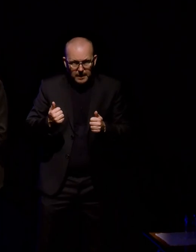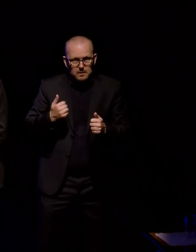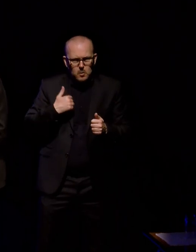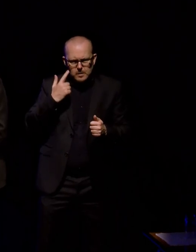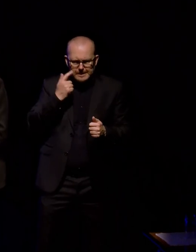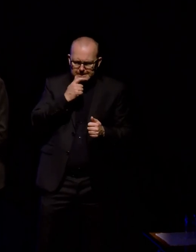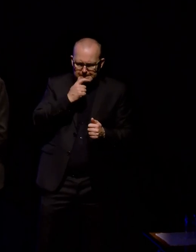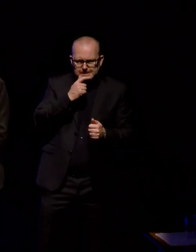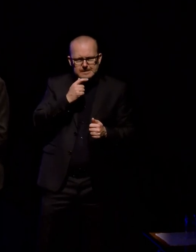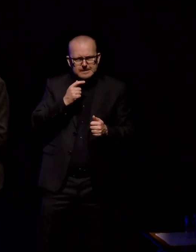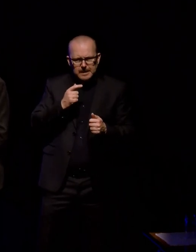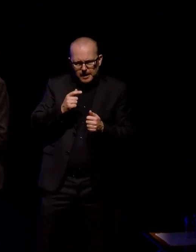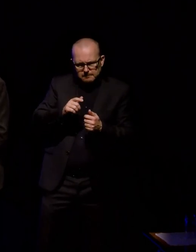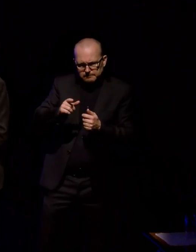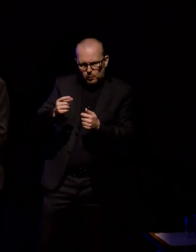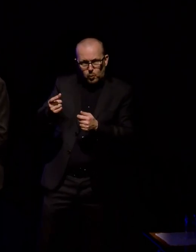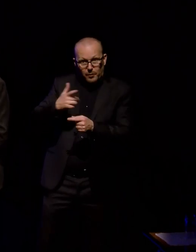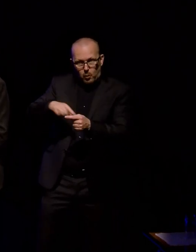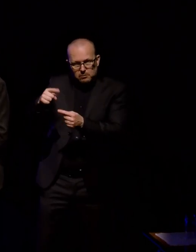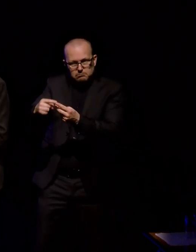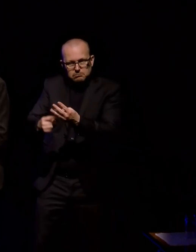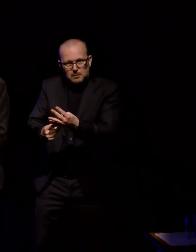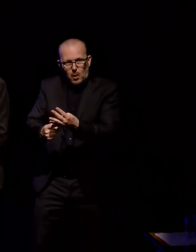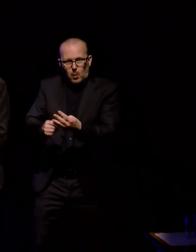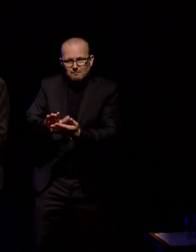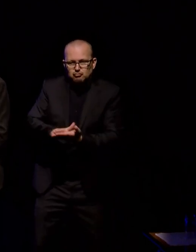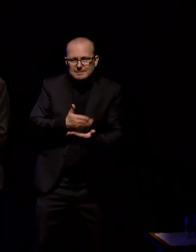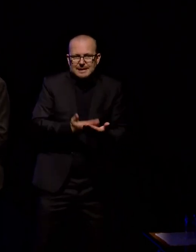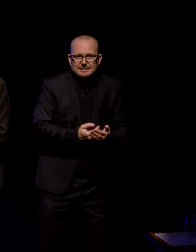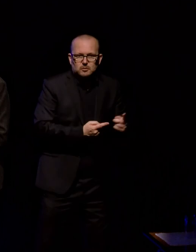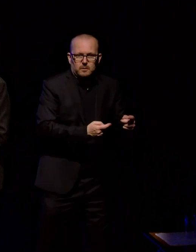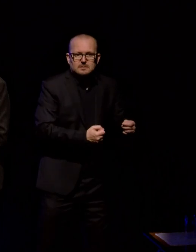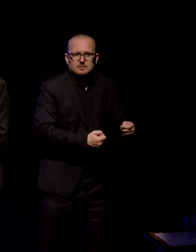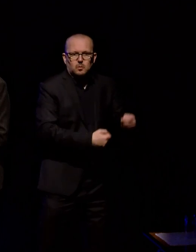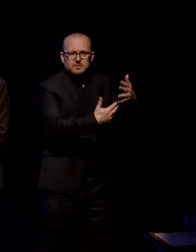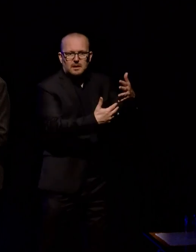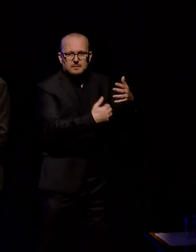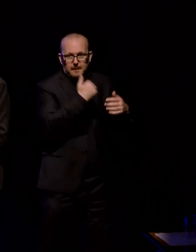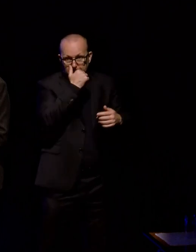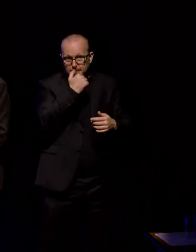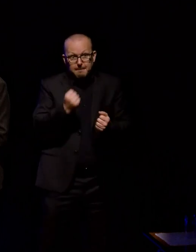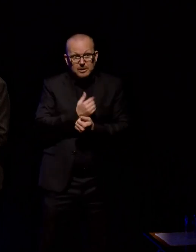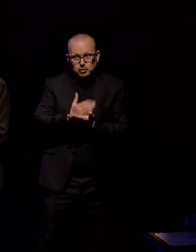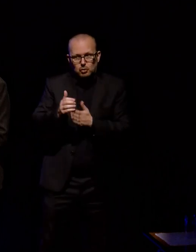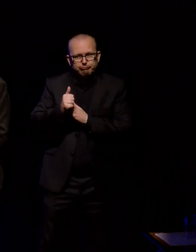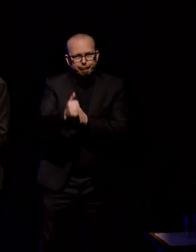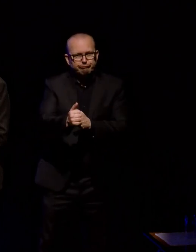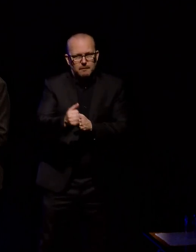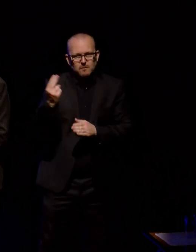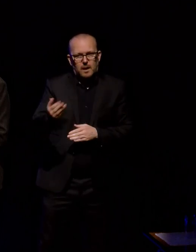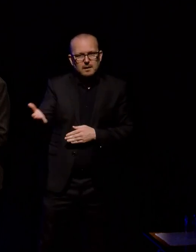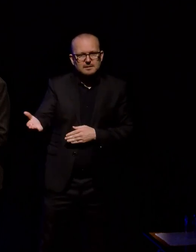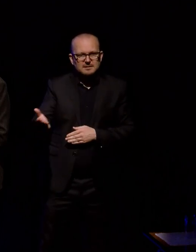and translated it into this site. We made sure that it was entirely directed by the artist, which sadly is not the norm in